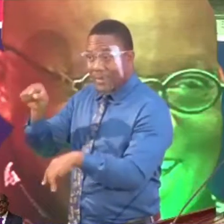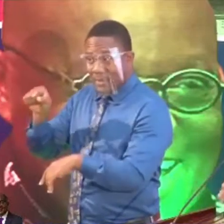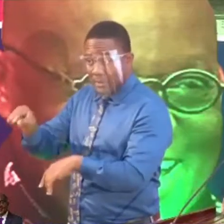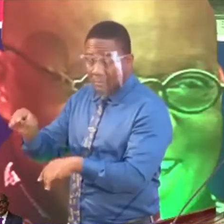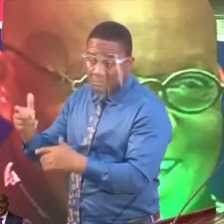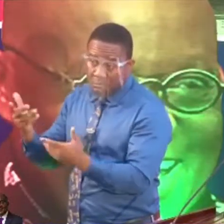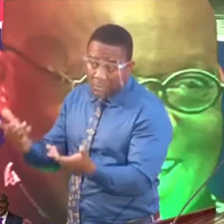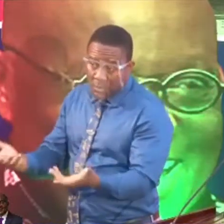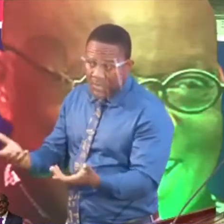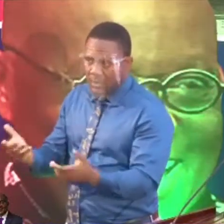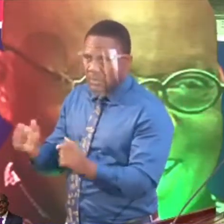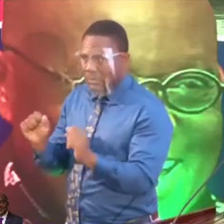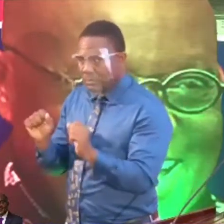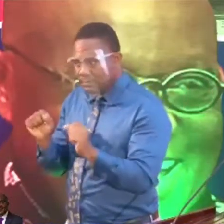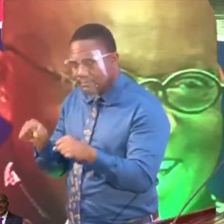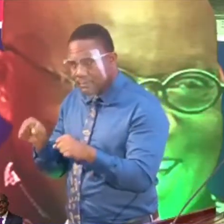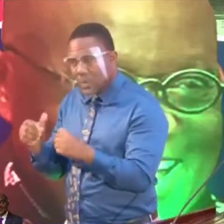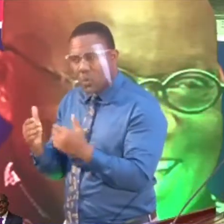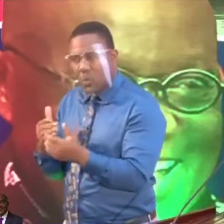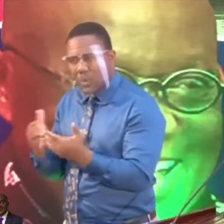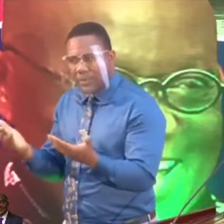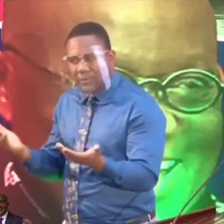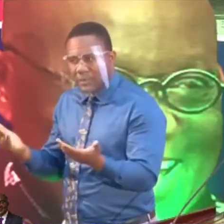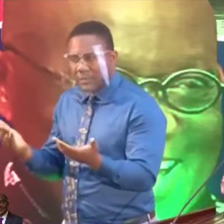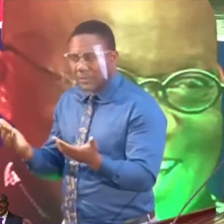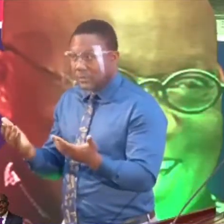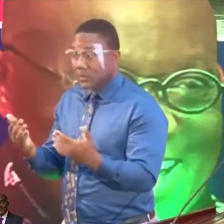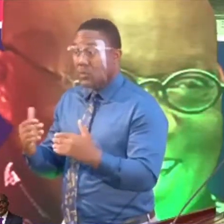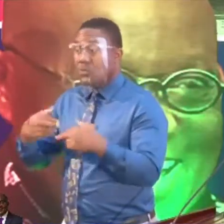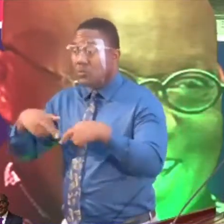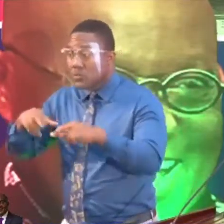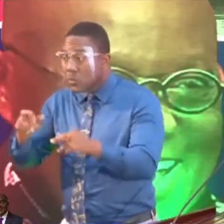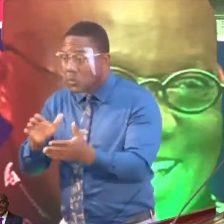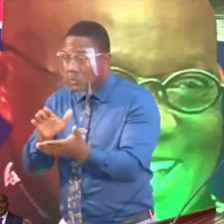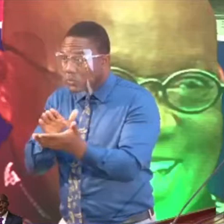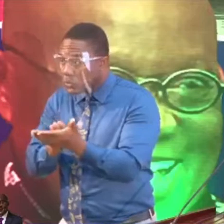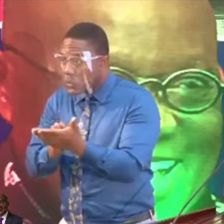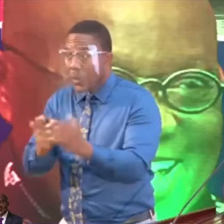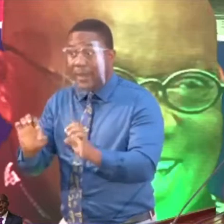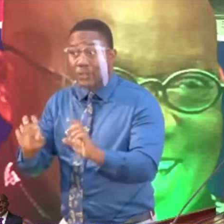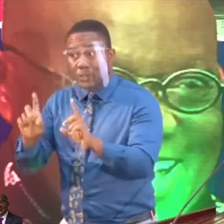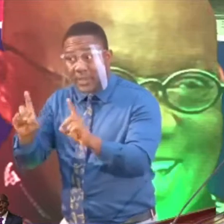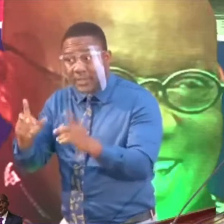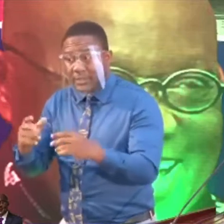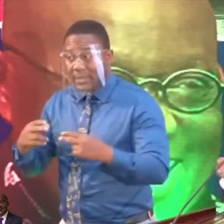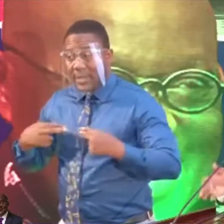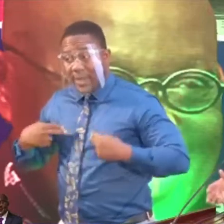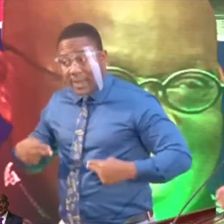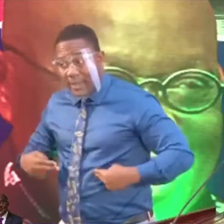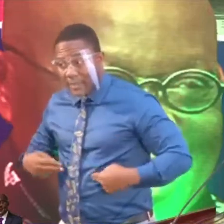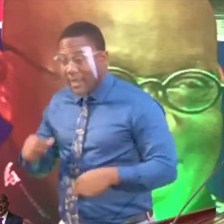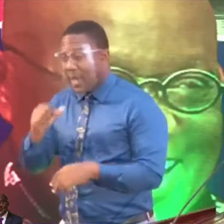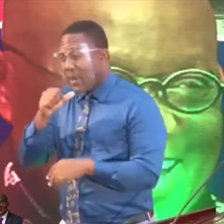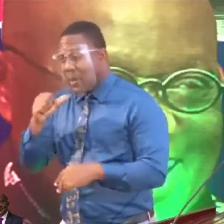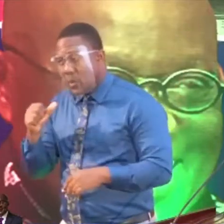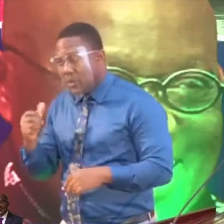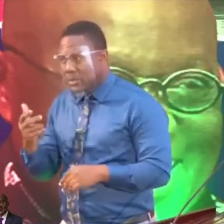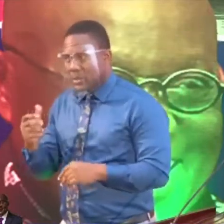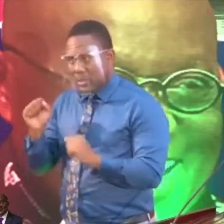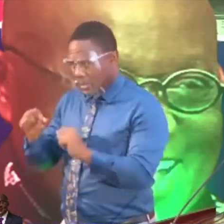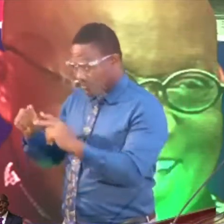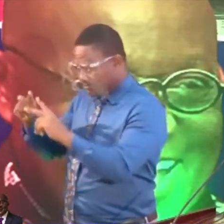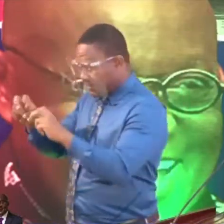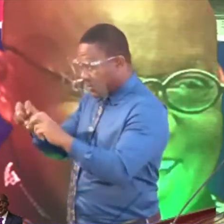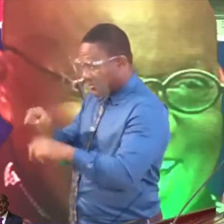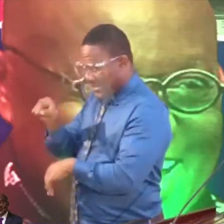by sector. So if you want infrastructure data, what we are doing in education, health, agriculture, you can